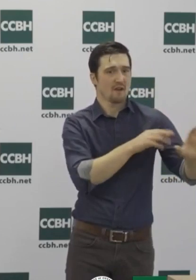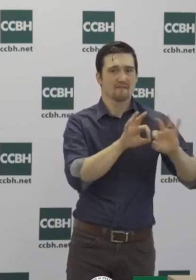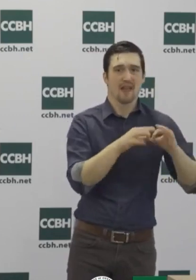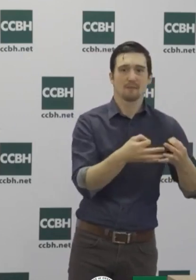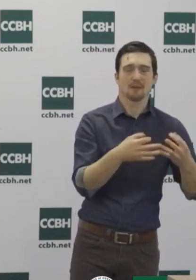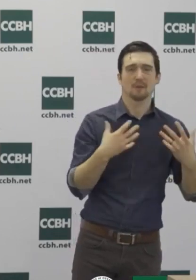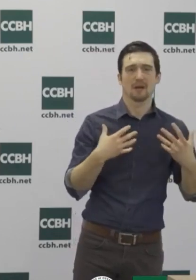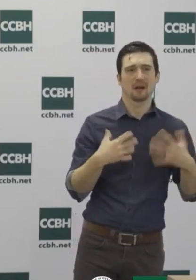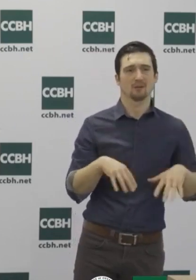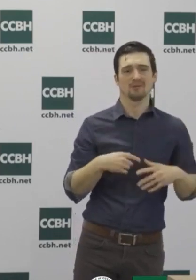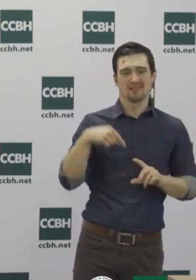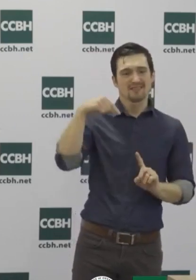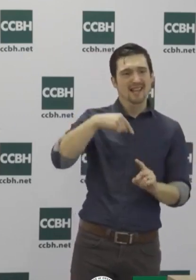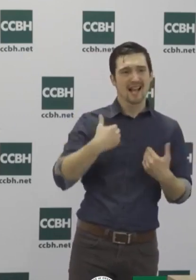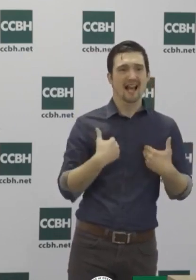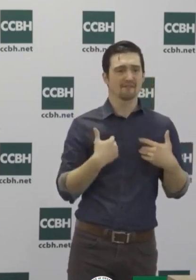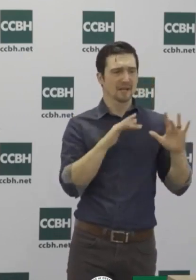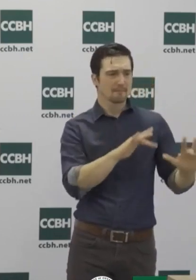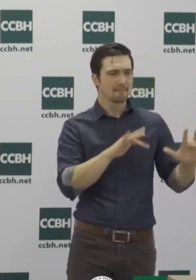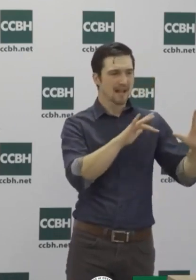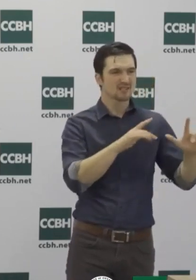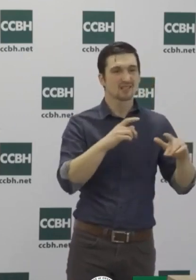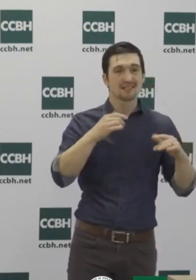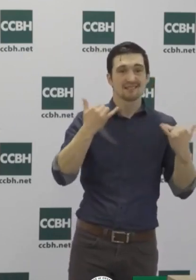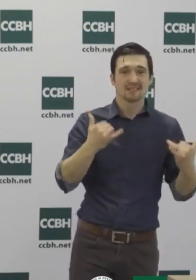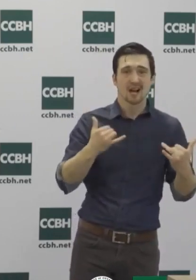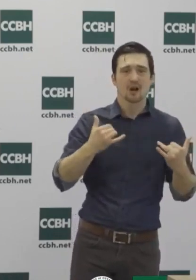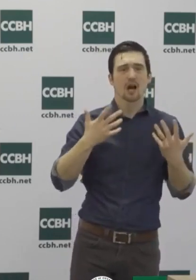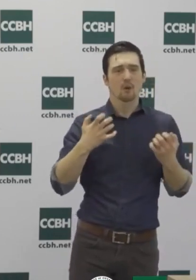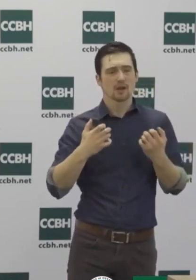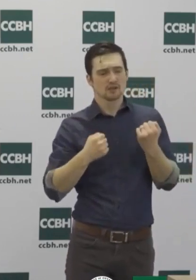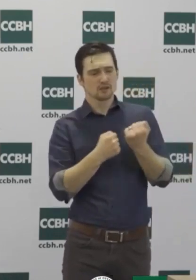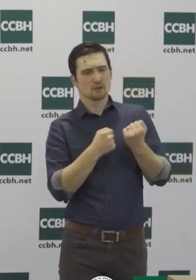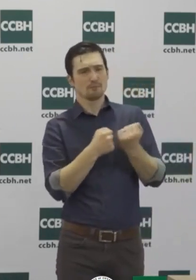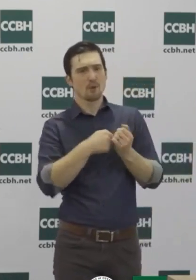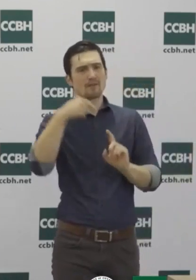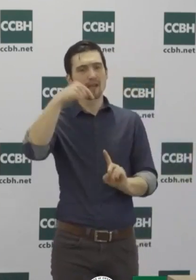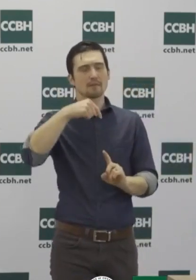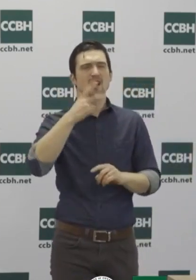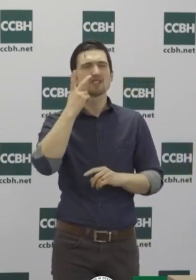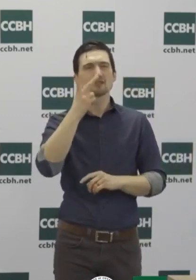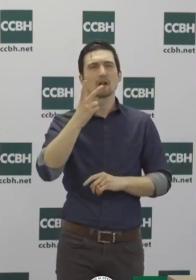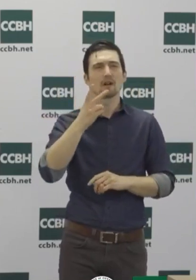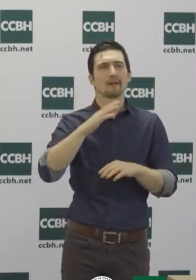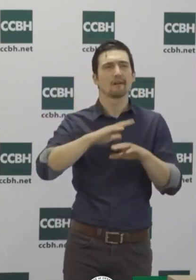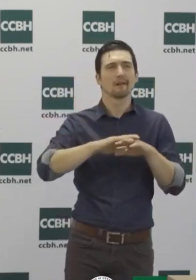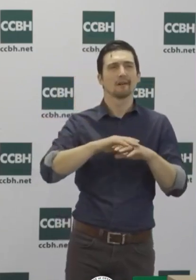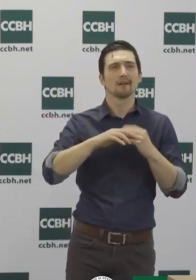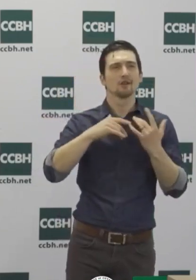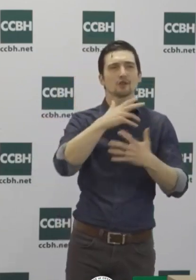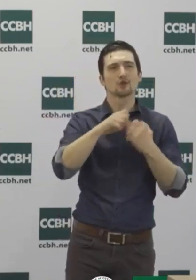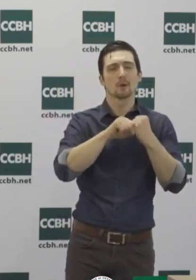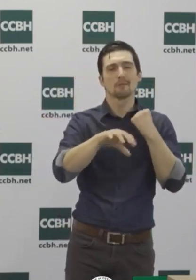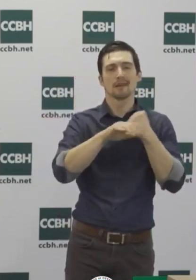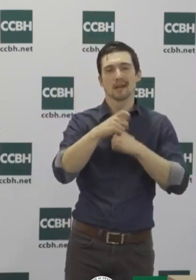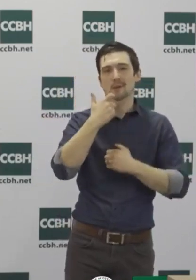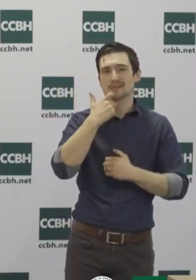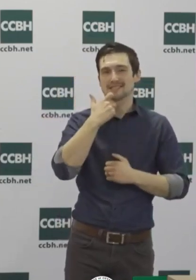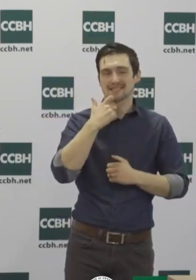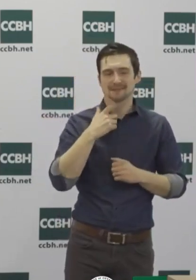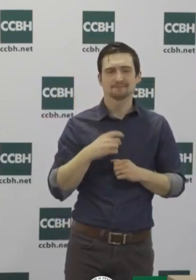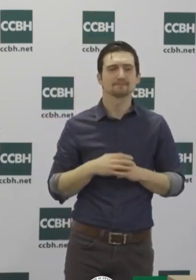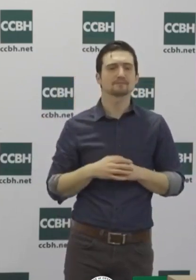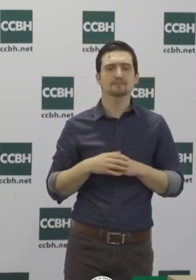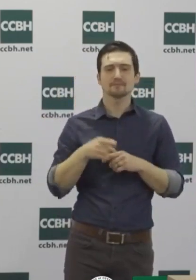need to remember that we need to support them. I saw some social media posts the other day of a community